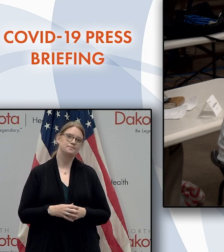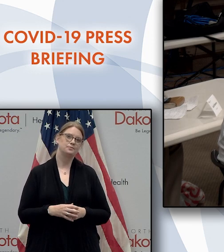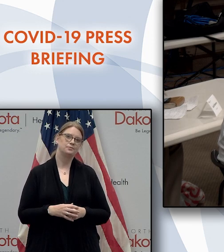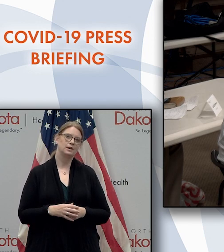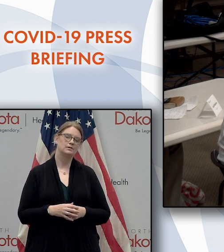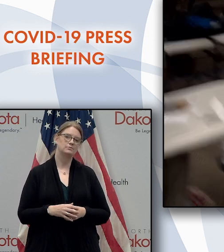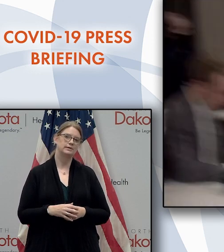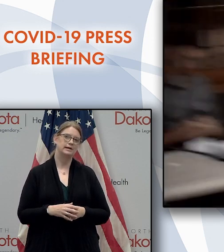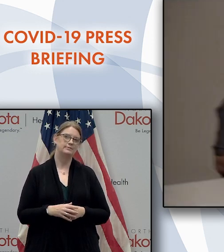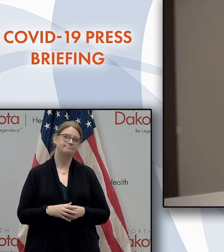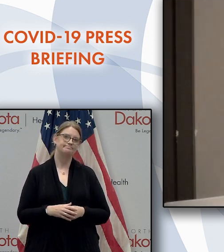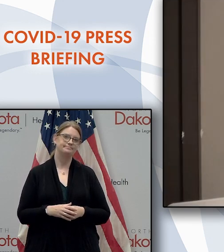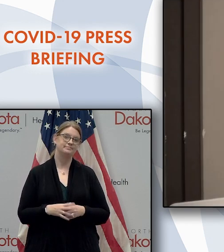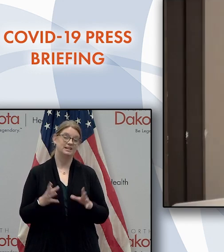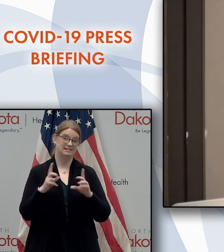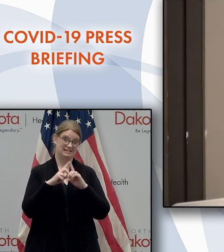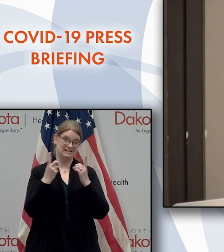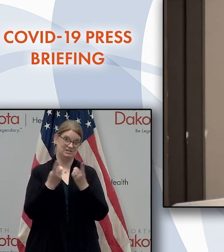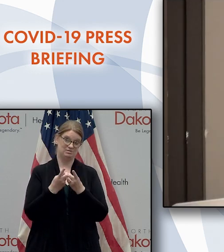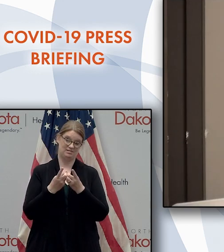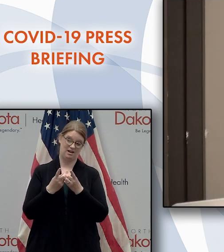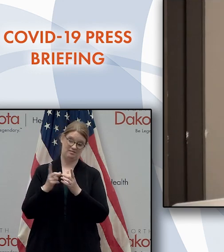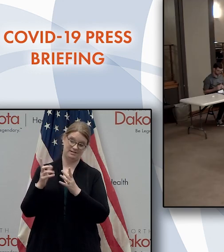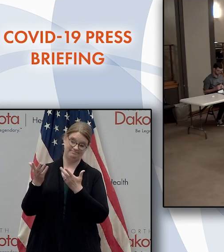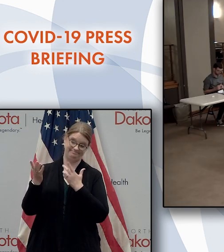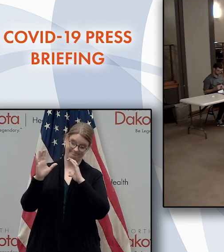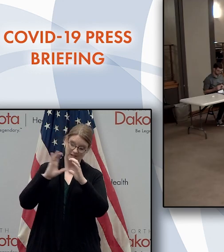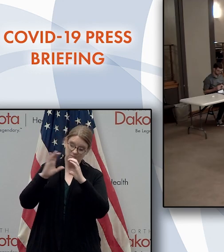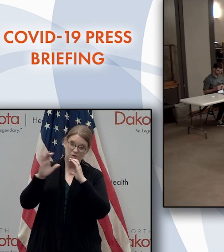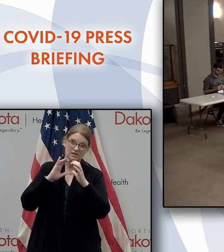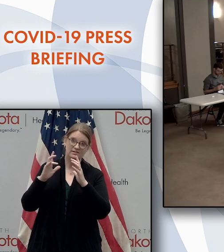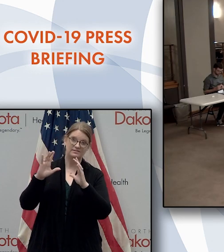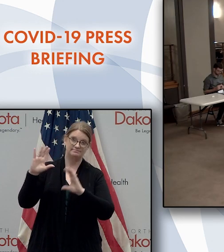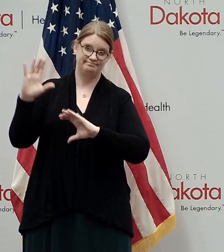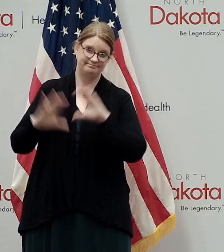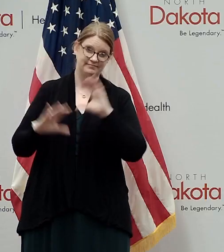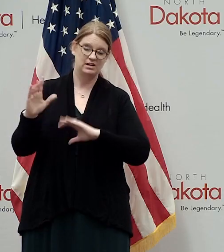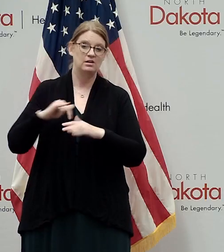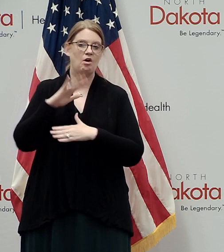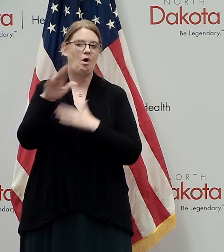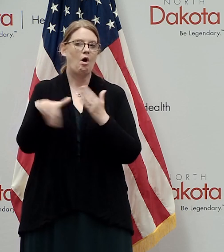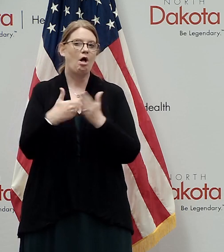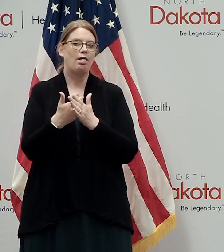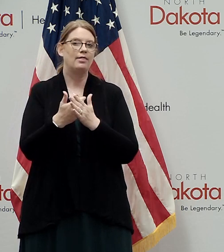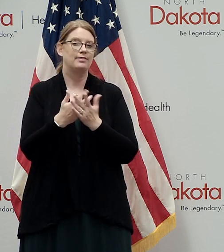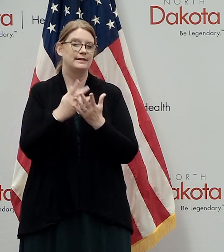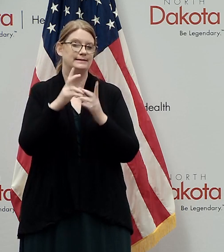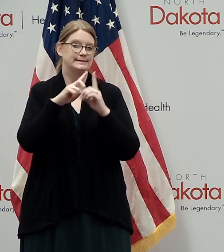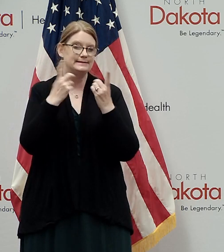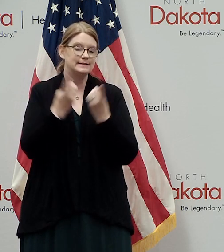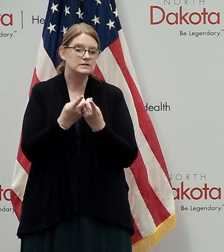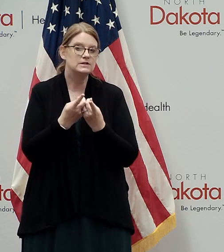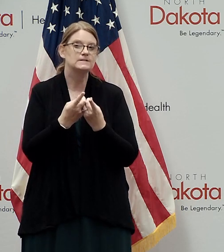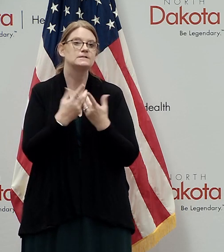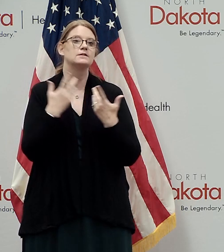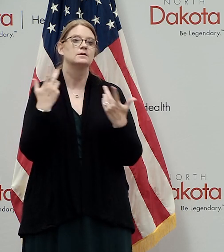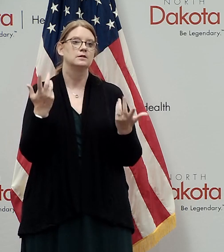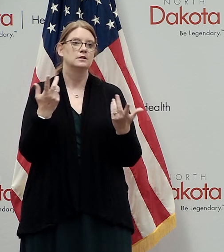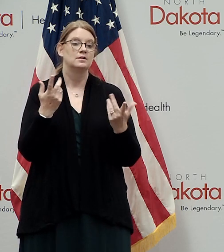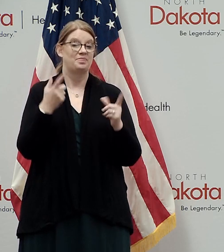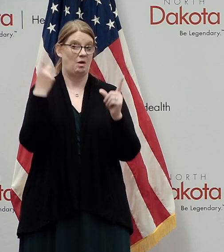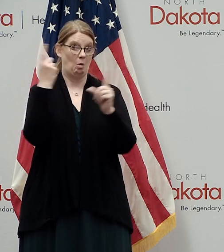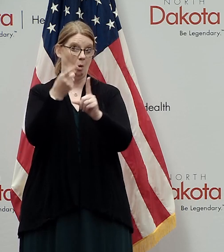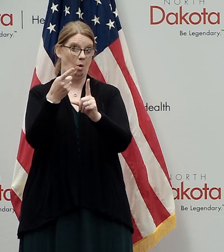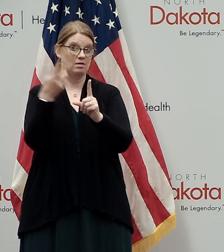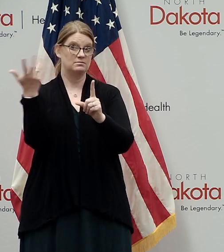districts that I've been visiting with, and I would say with confidence that all of the districts are going to enter into this process with the goal